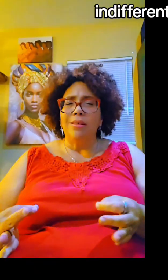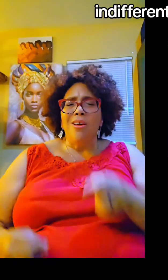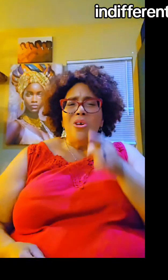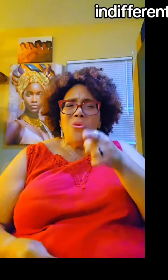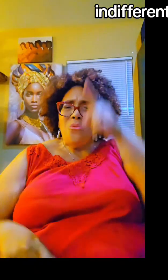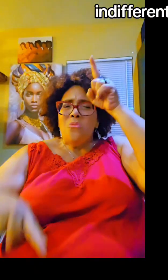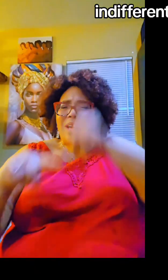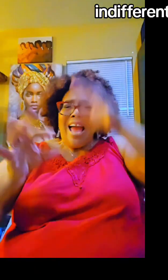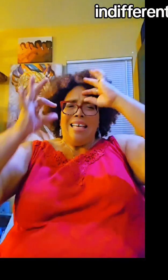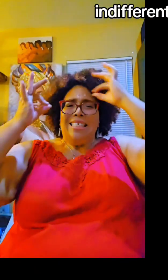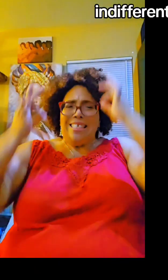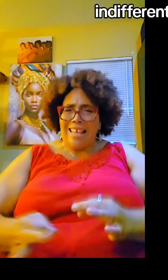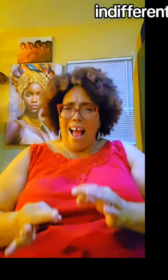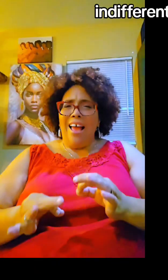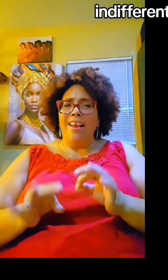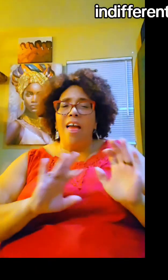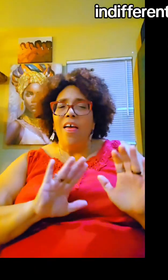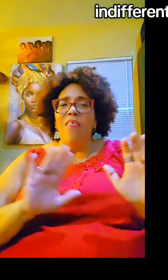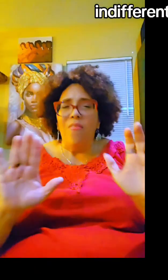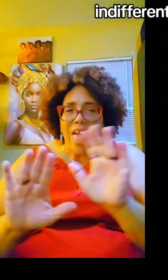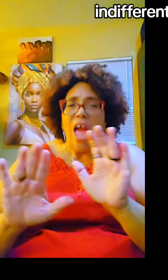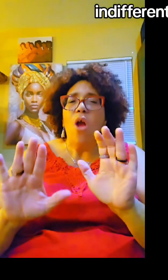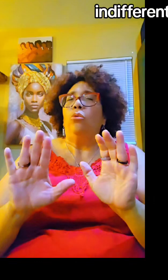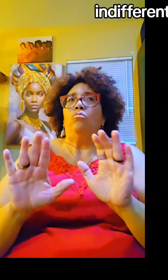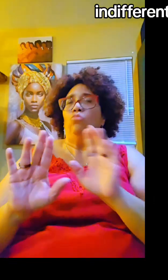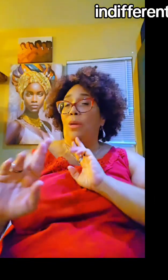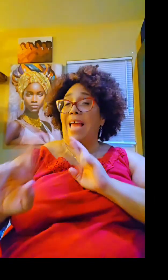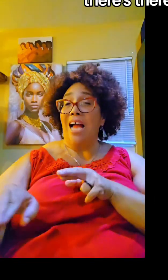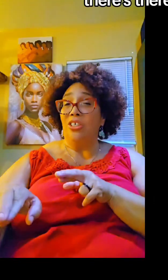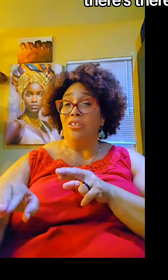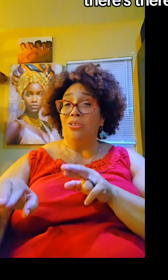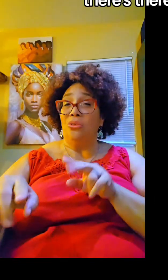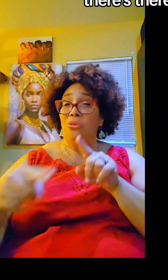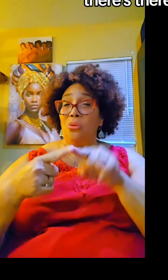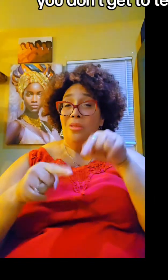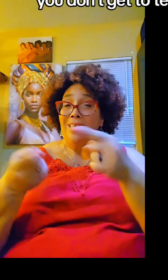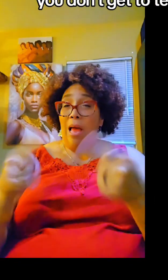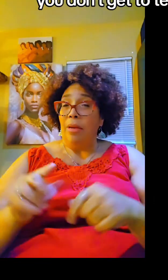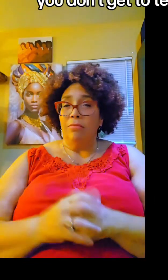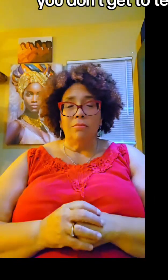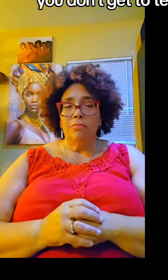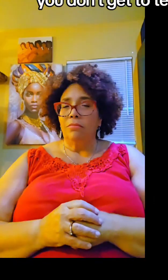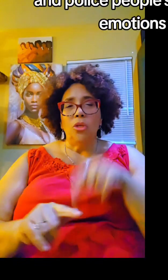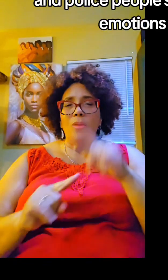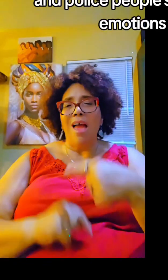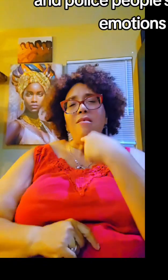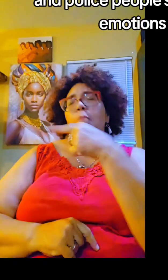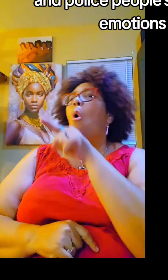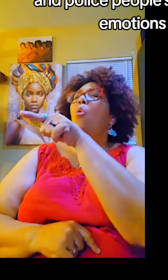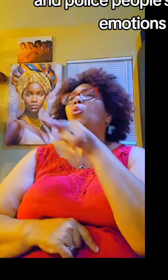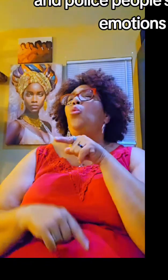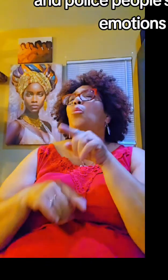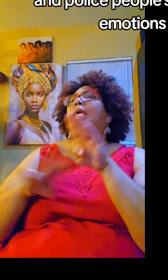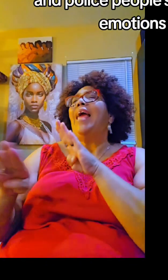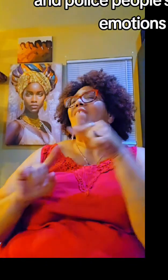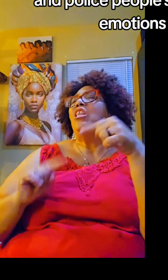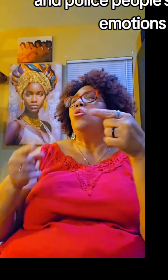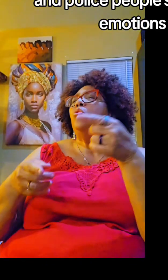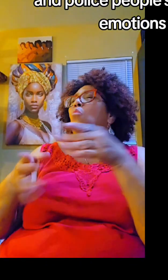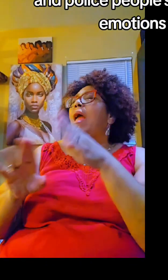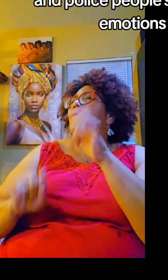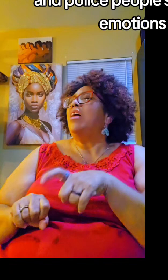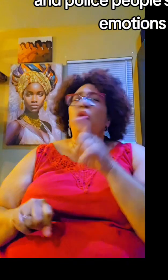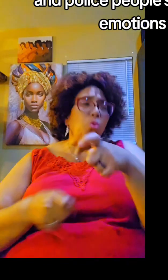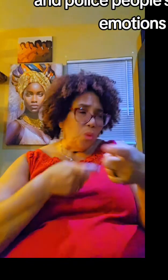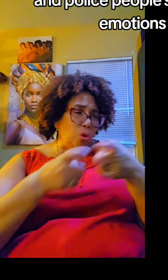they be sad, happy, or indifferent. You don't get to tell people how to be. You don't get to control and